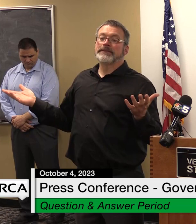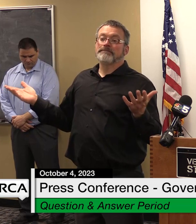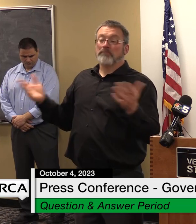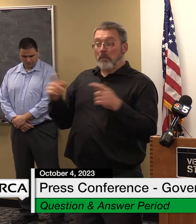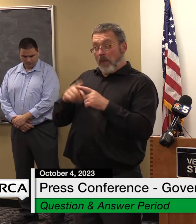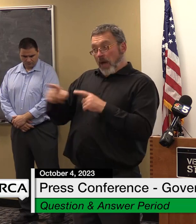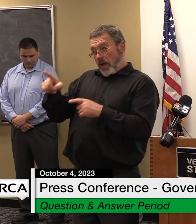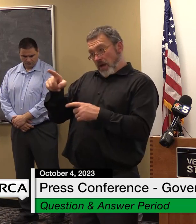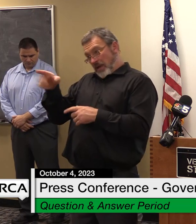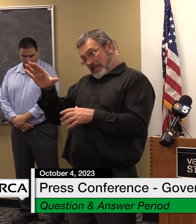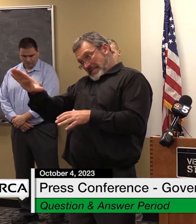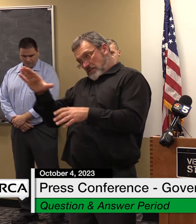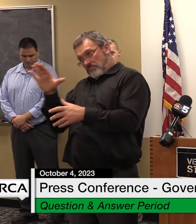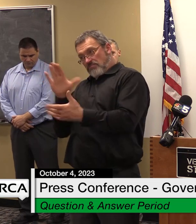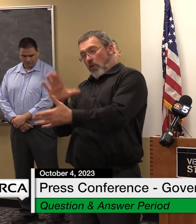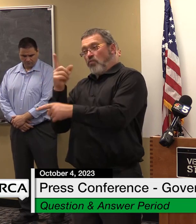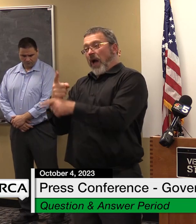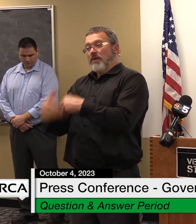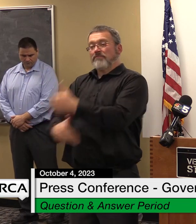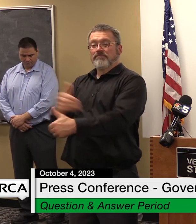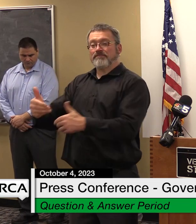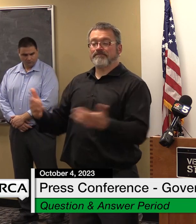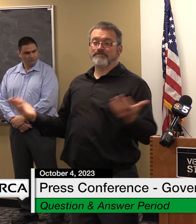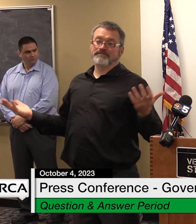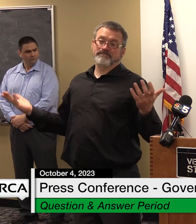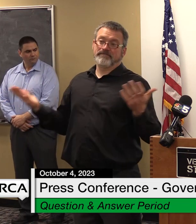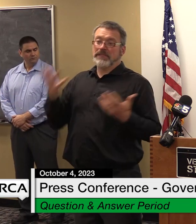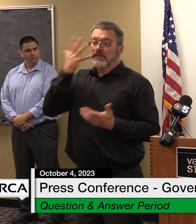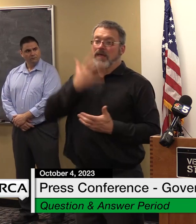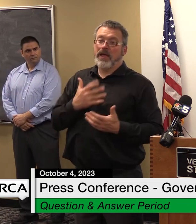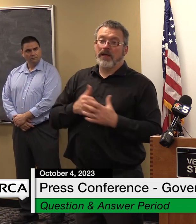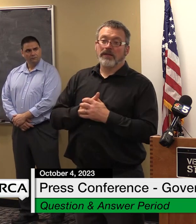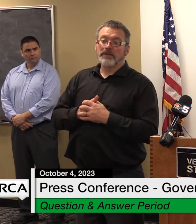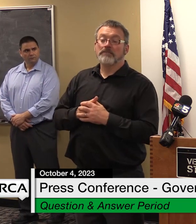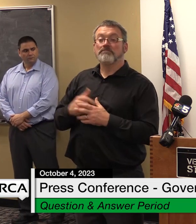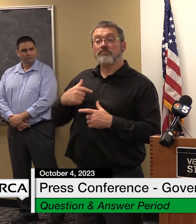after. So I'm hopeful